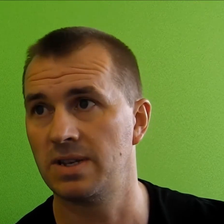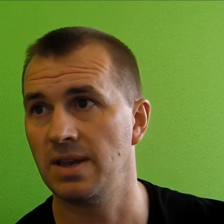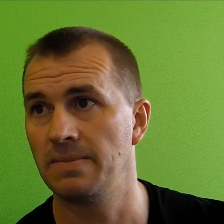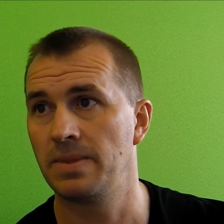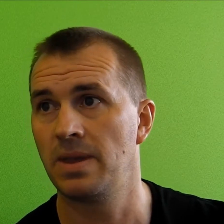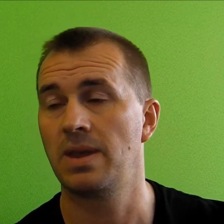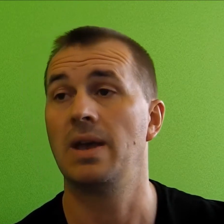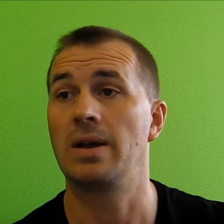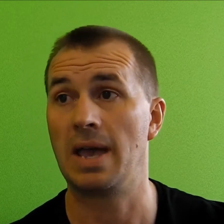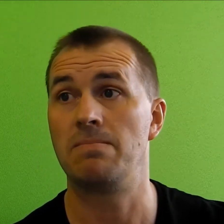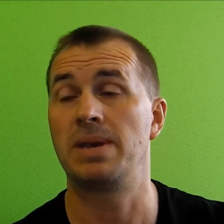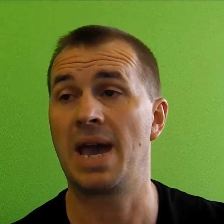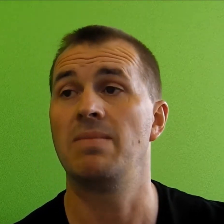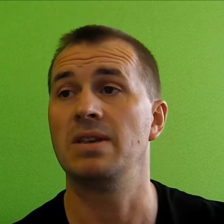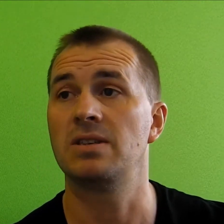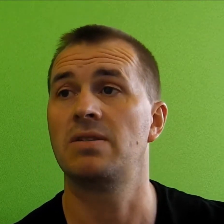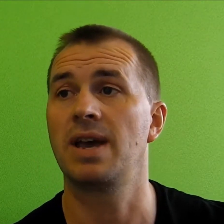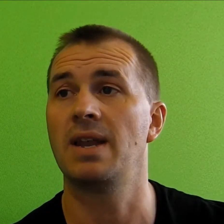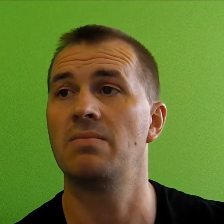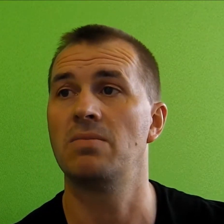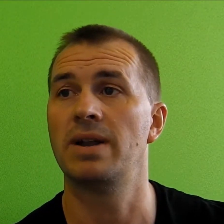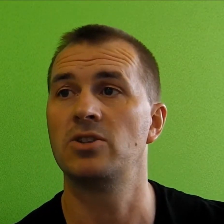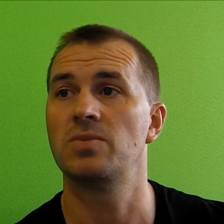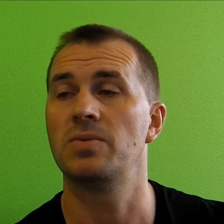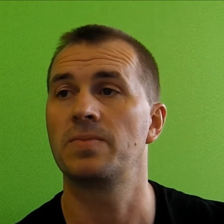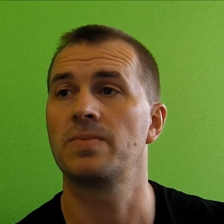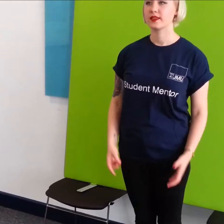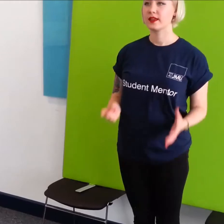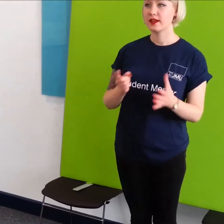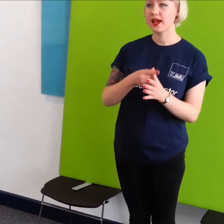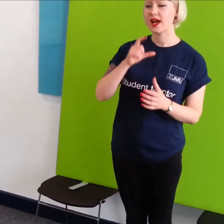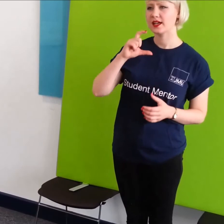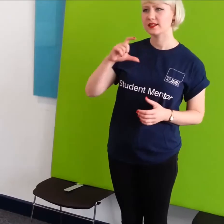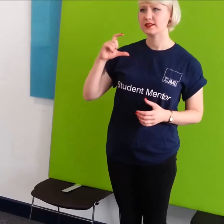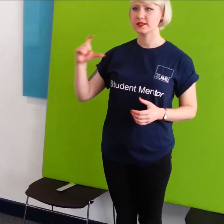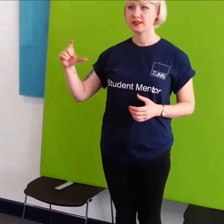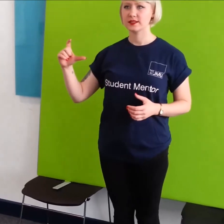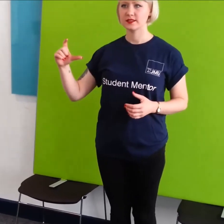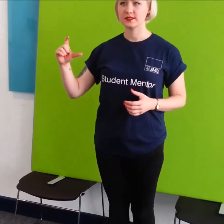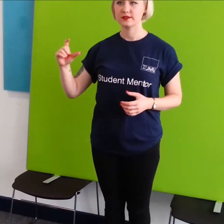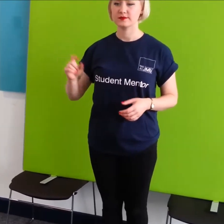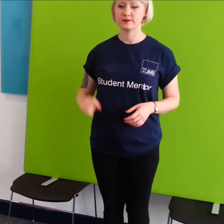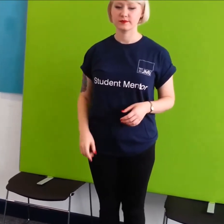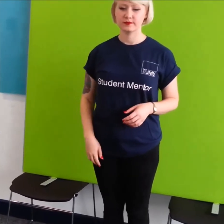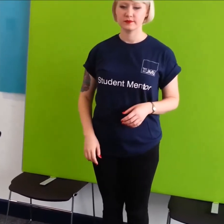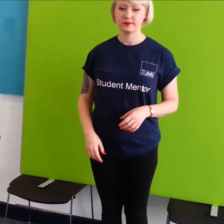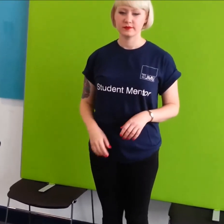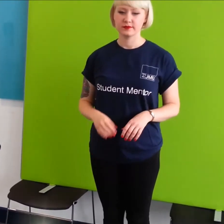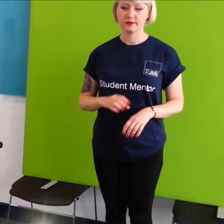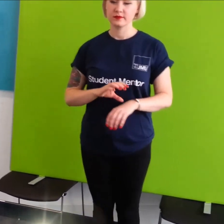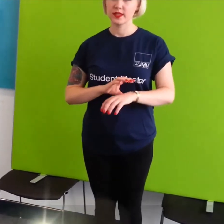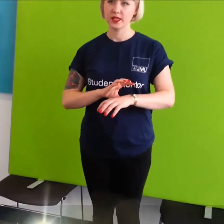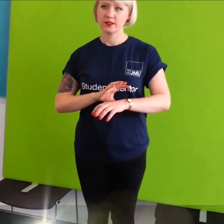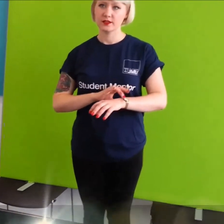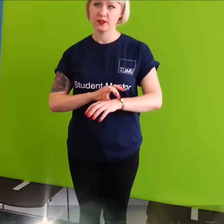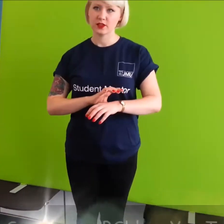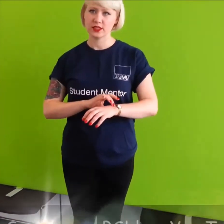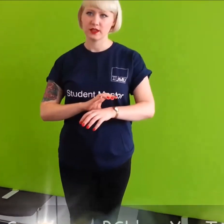university, it became easier again and more manageable. So far the videos have been really fun to make, and they've had a